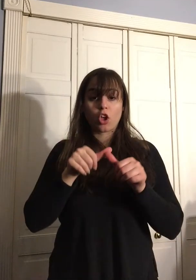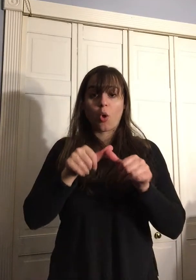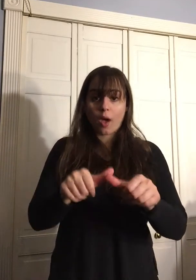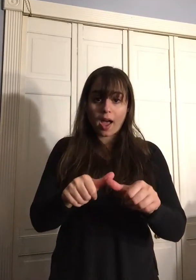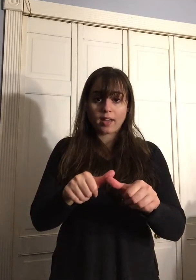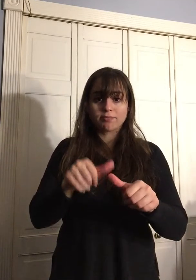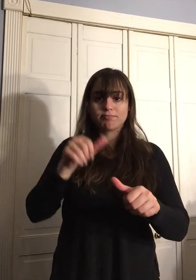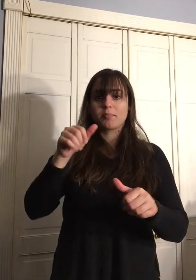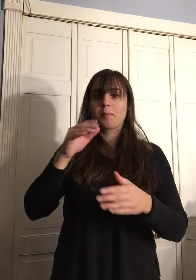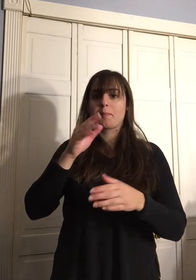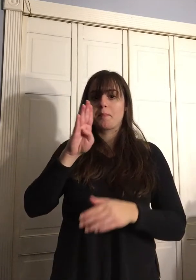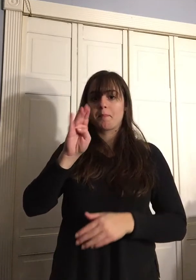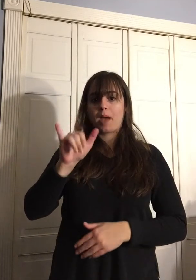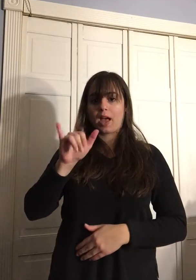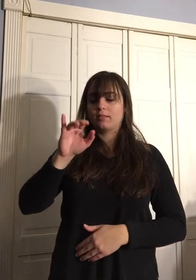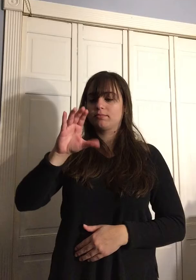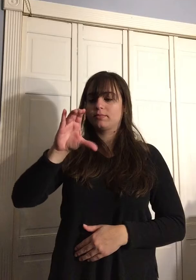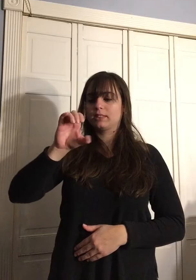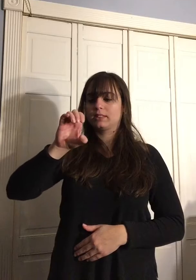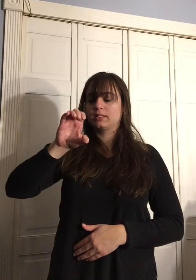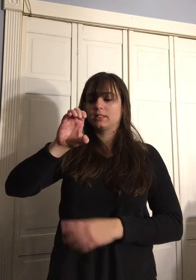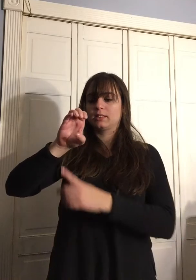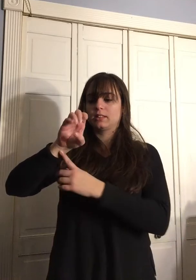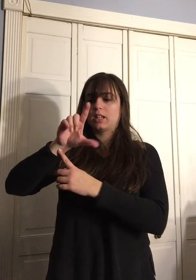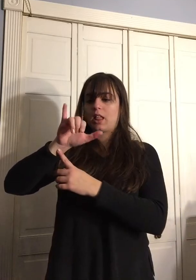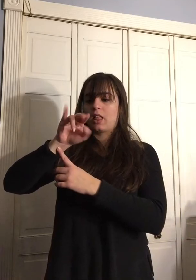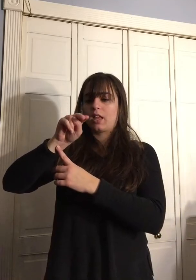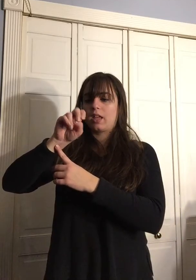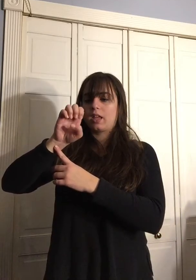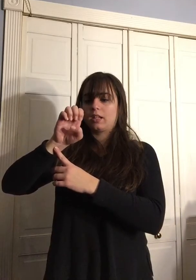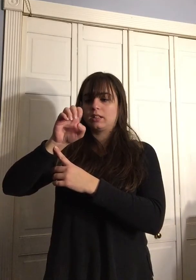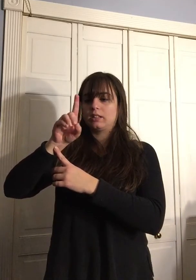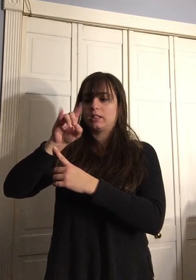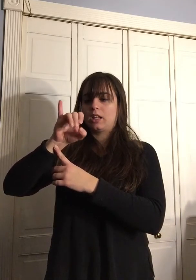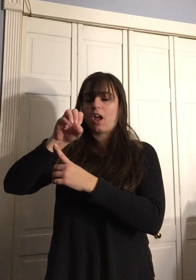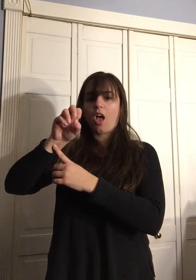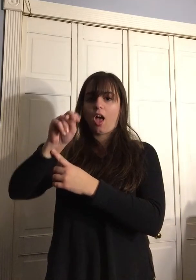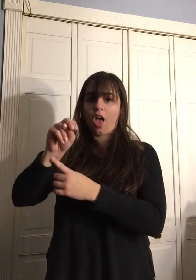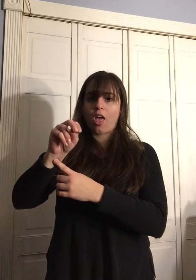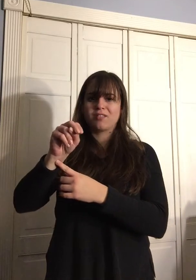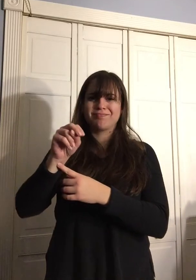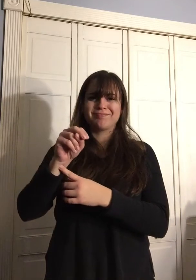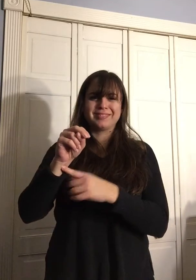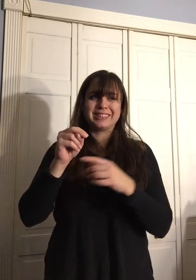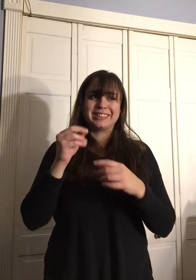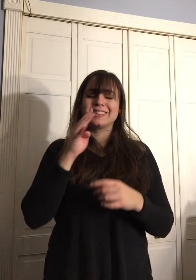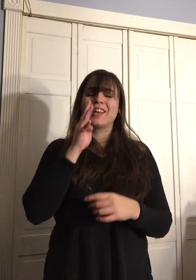and she was a really good singer. She loved to sing Celine Dion's "My Heart Will Go